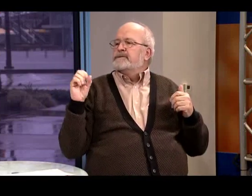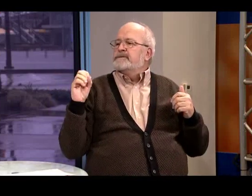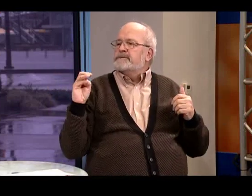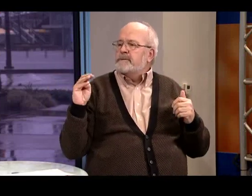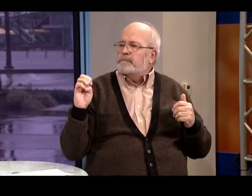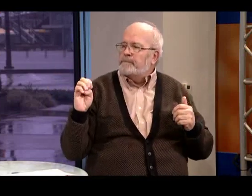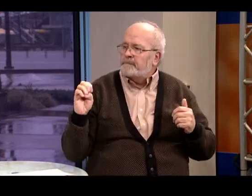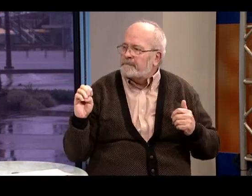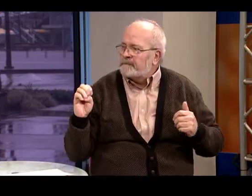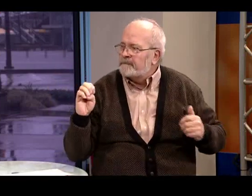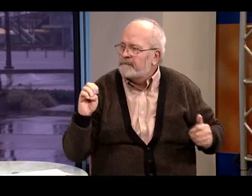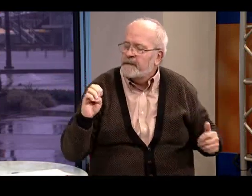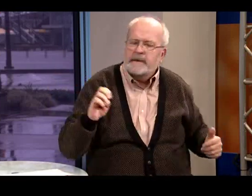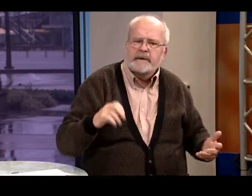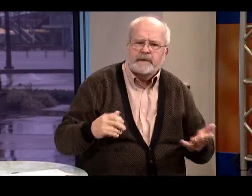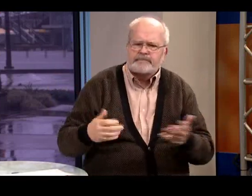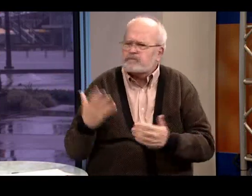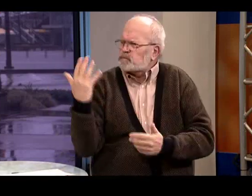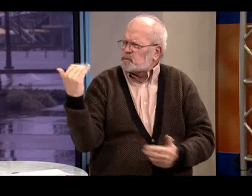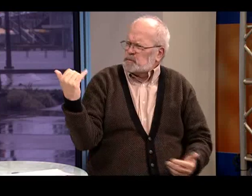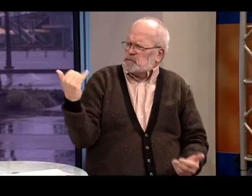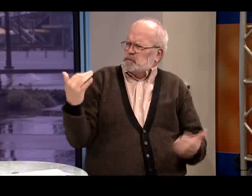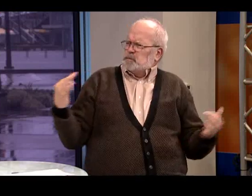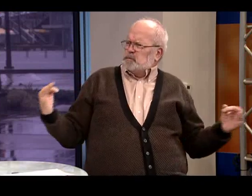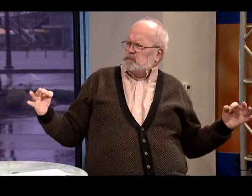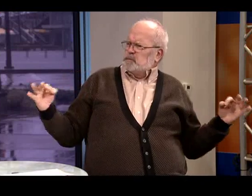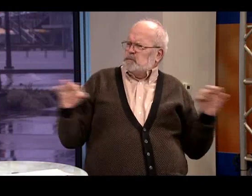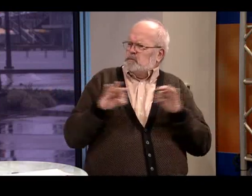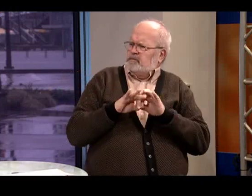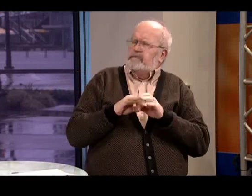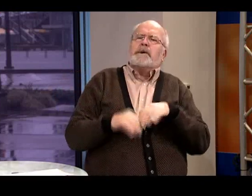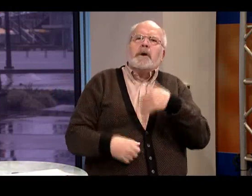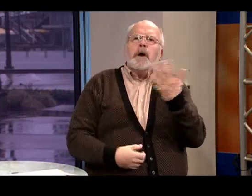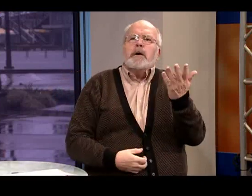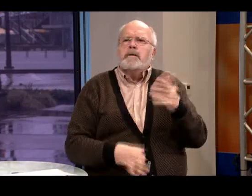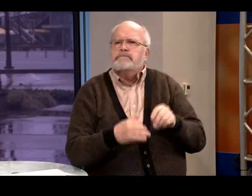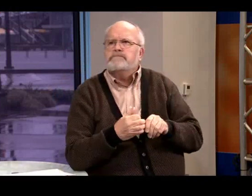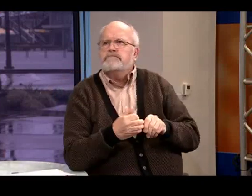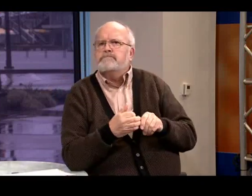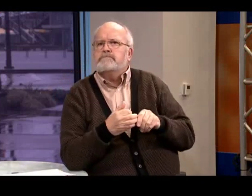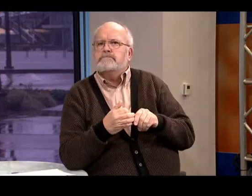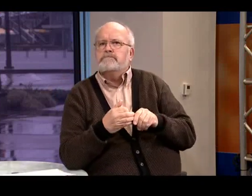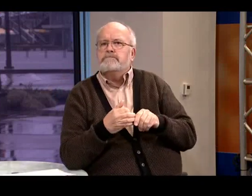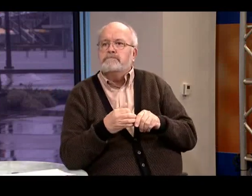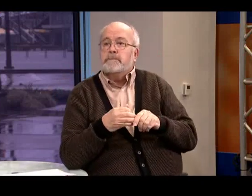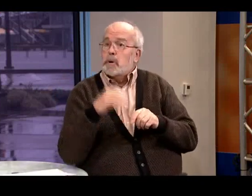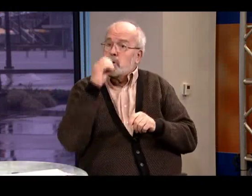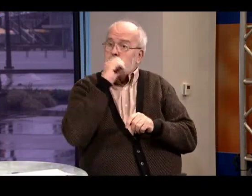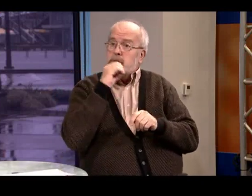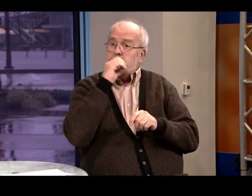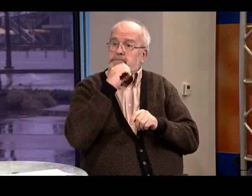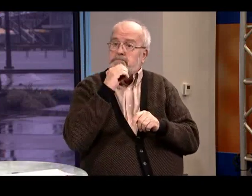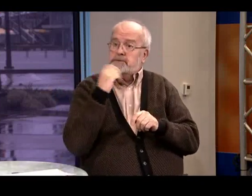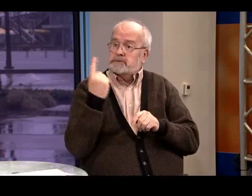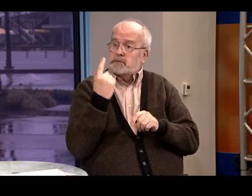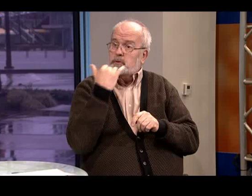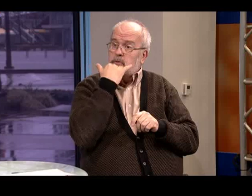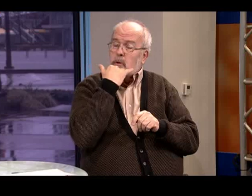relationships. It was an awesome process that we could all work together on this. And it was a critical issue that we had to work on.